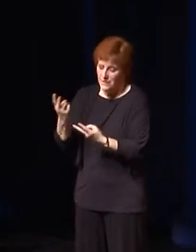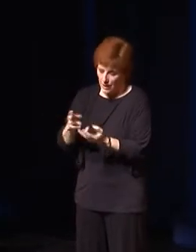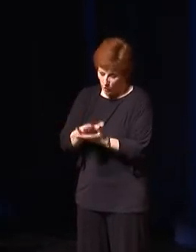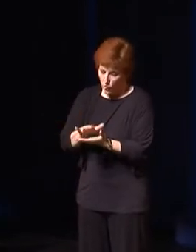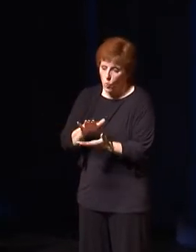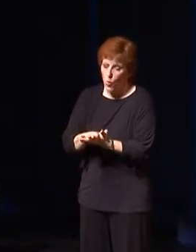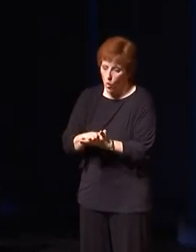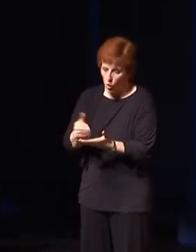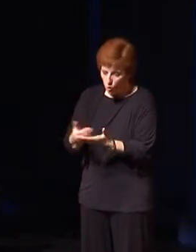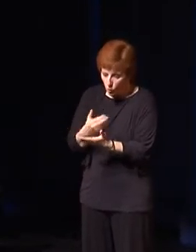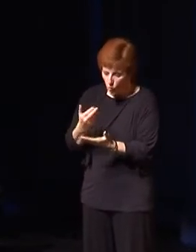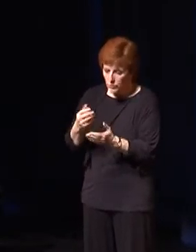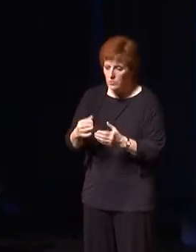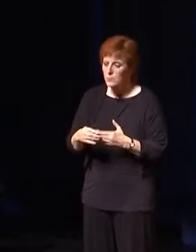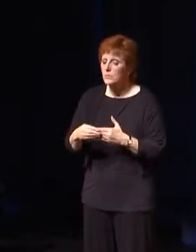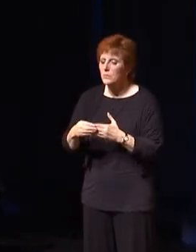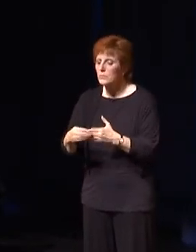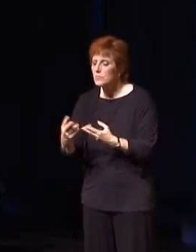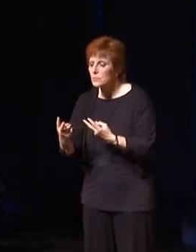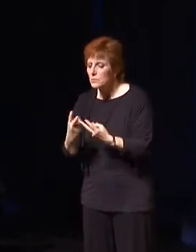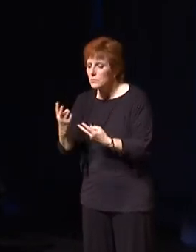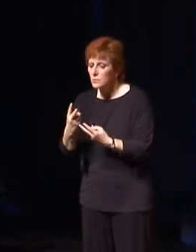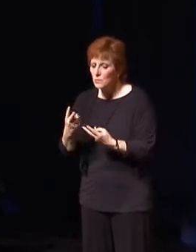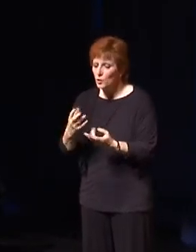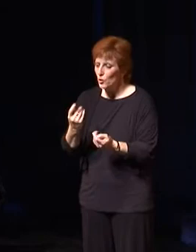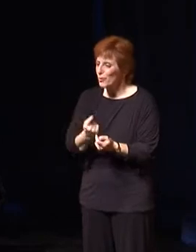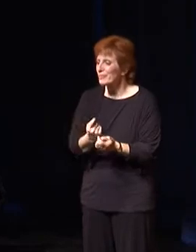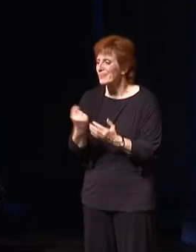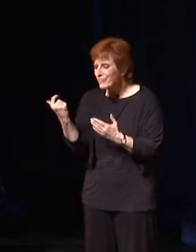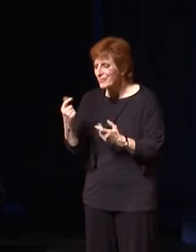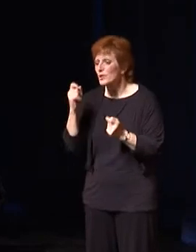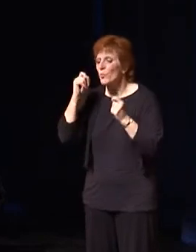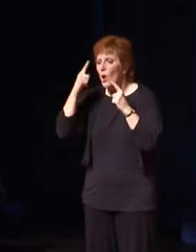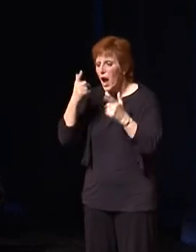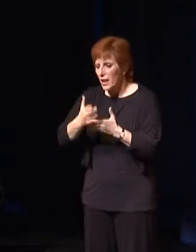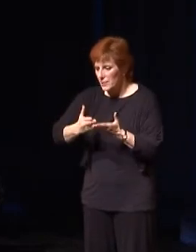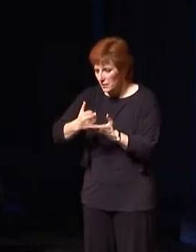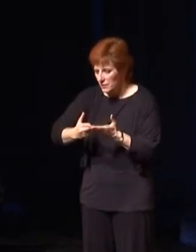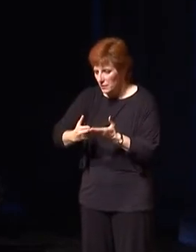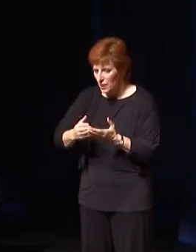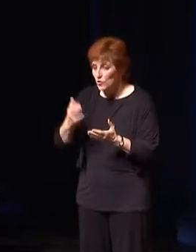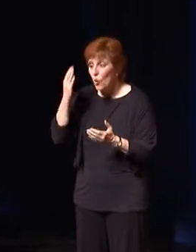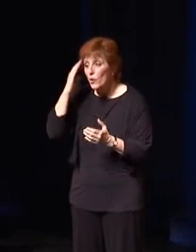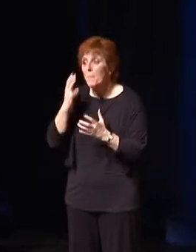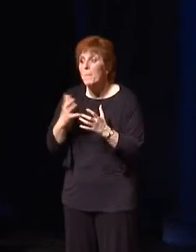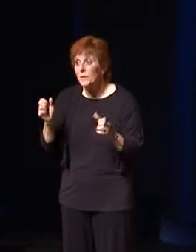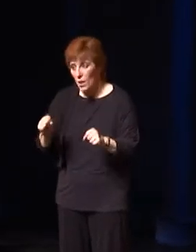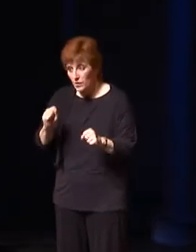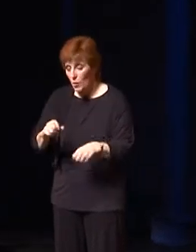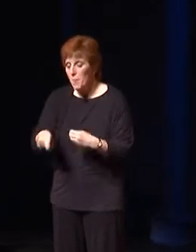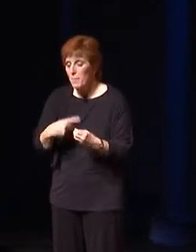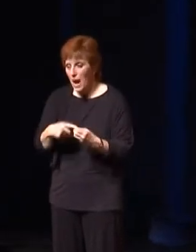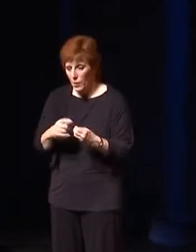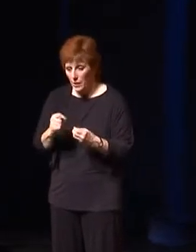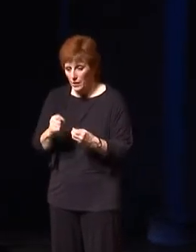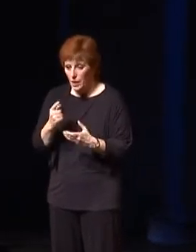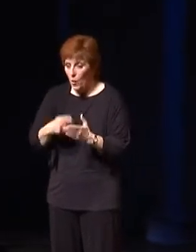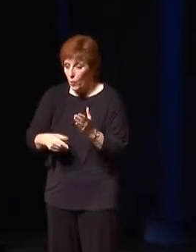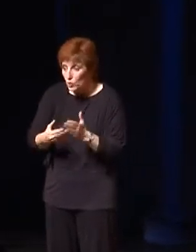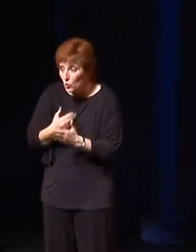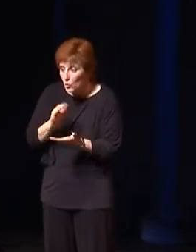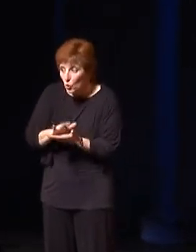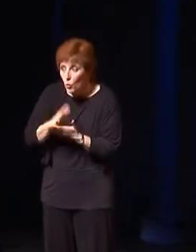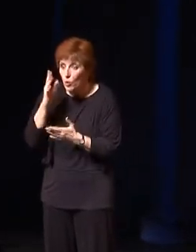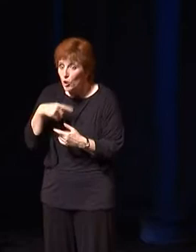new school. What you want to do is take the surprise factor out of it. So they know as much about it as possible. Like what's his new school going to